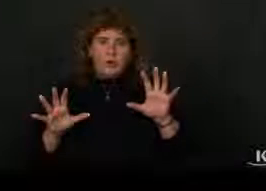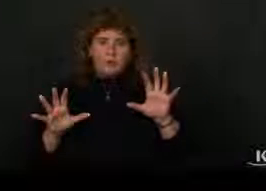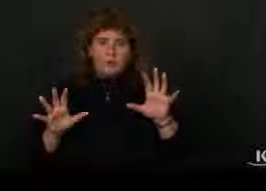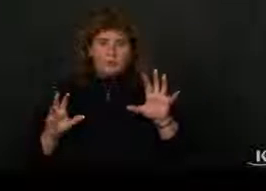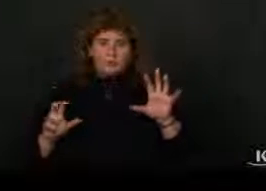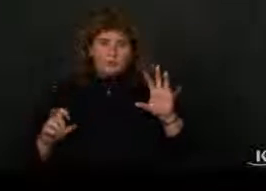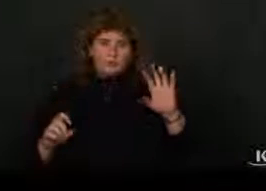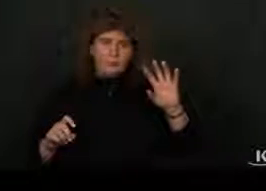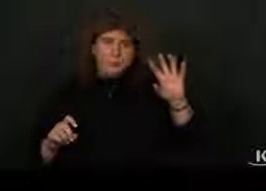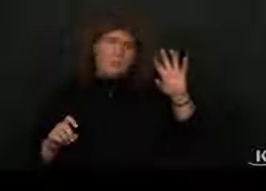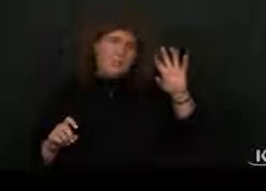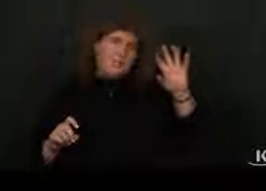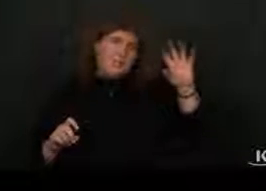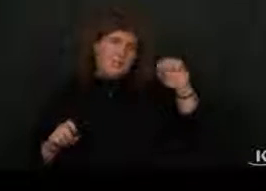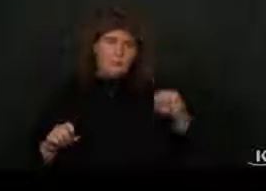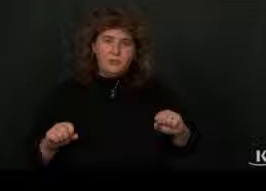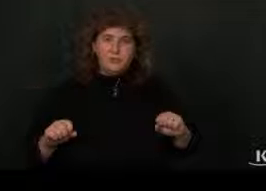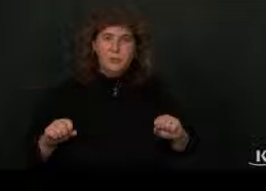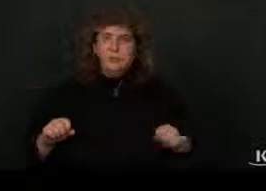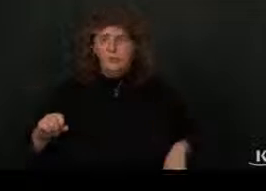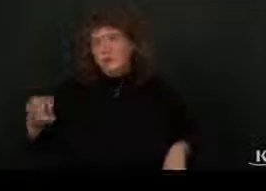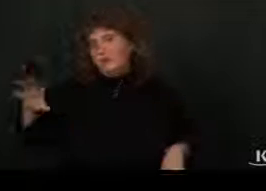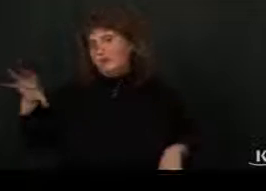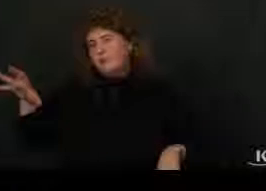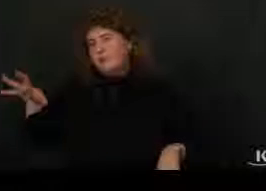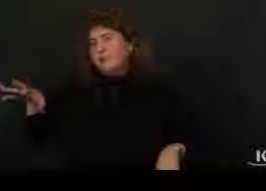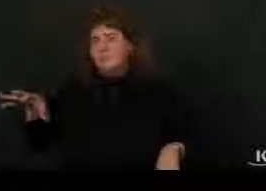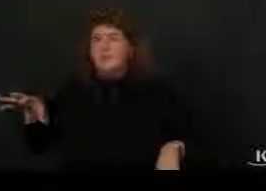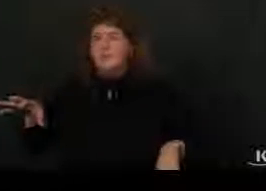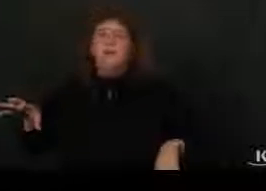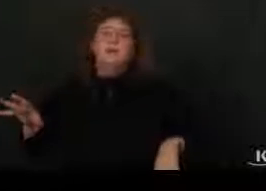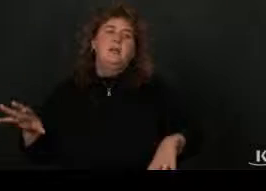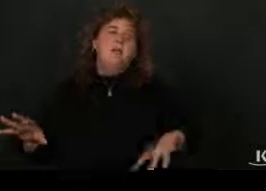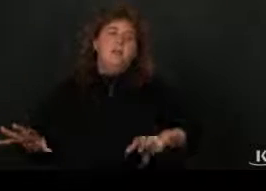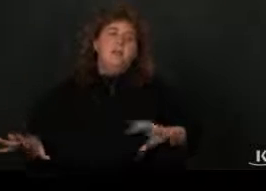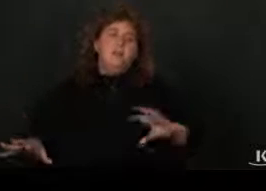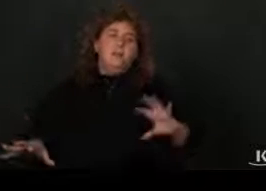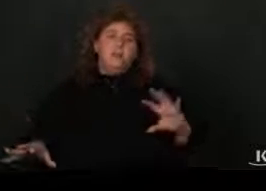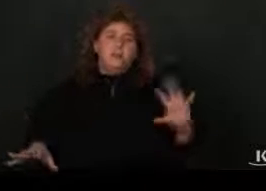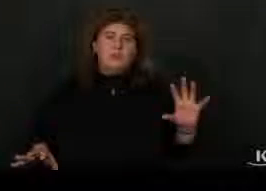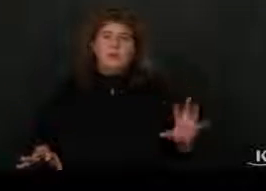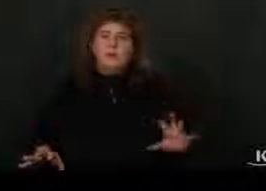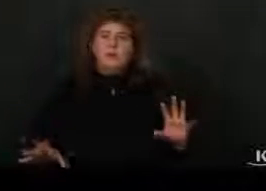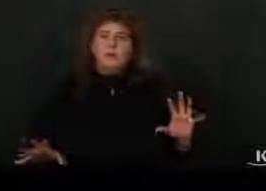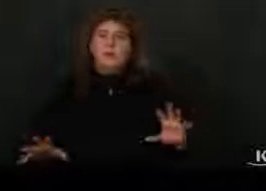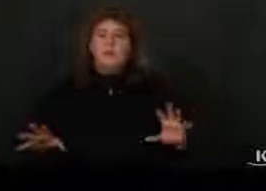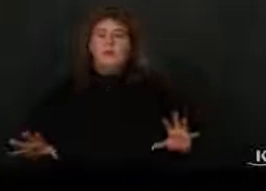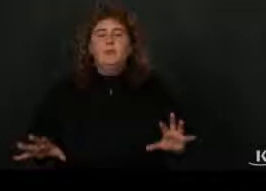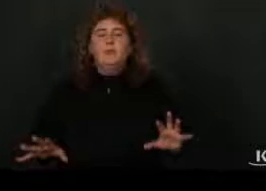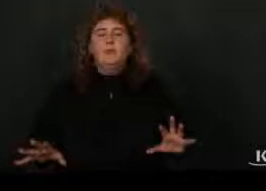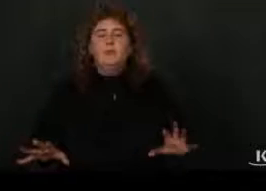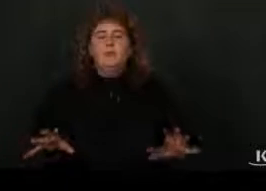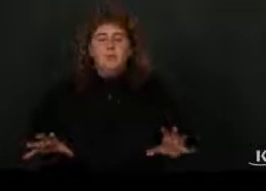rough, maybe the temperature's not right, maybe the food's not right, maybe it's just not in the right environment it wants to be